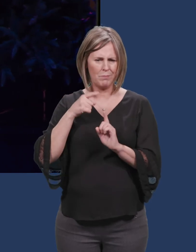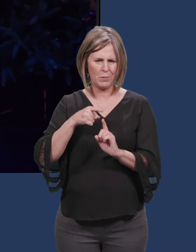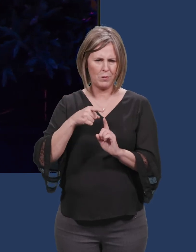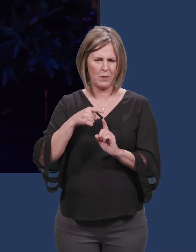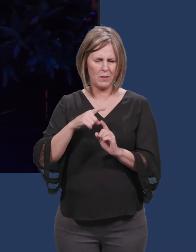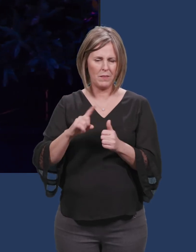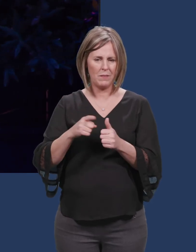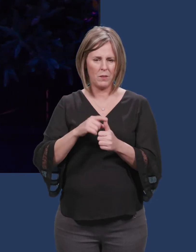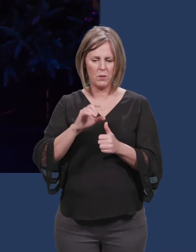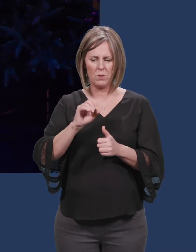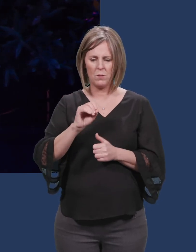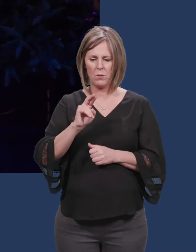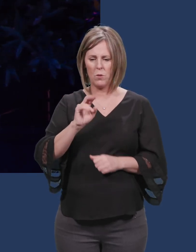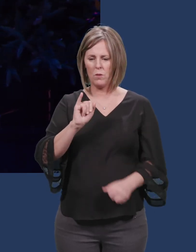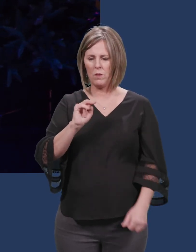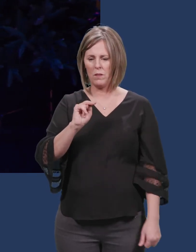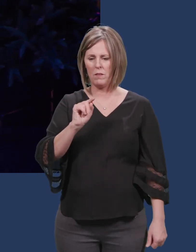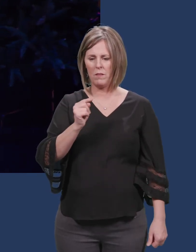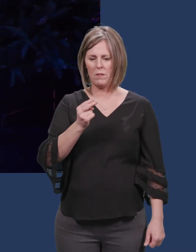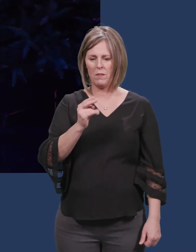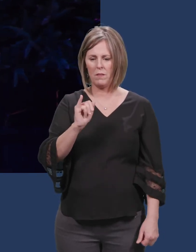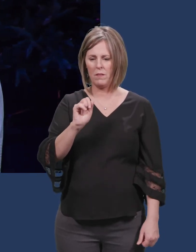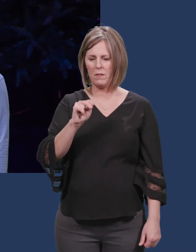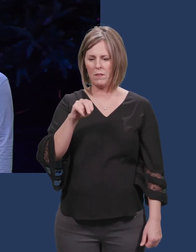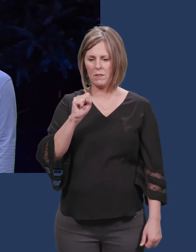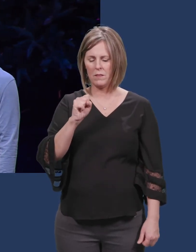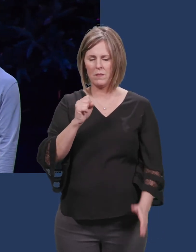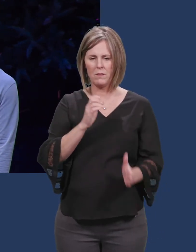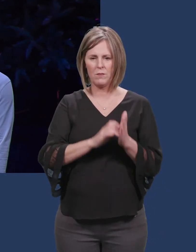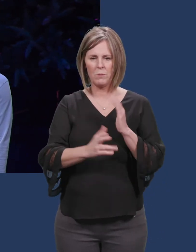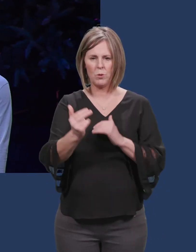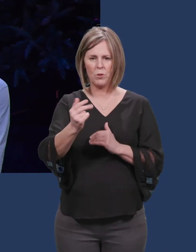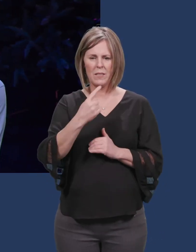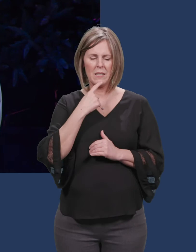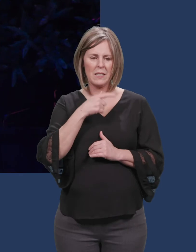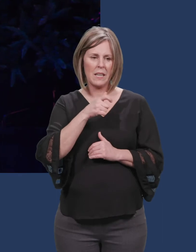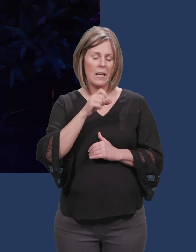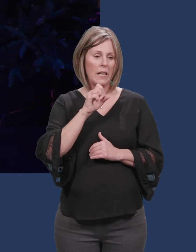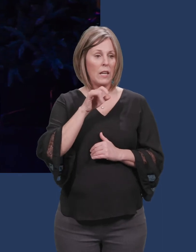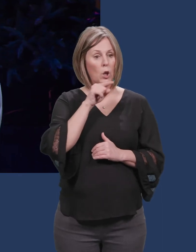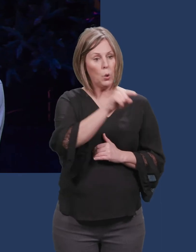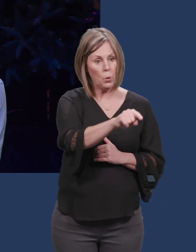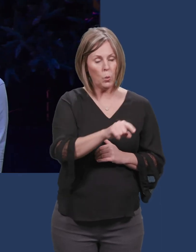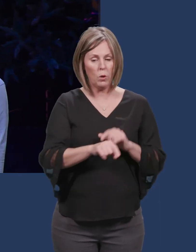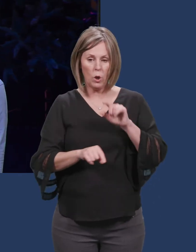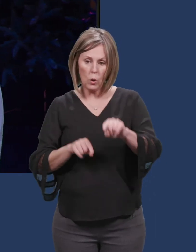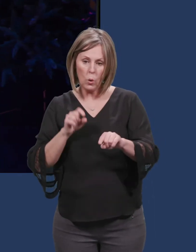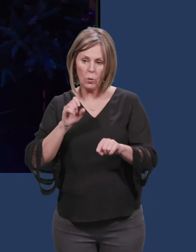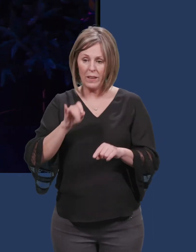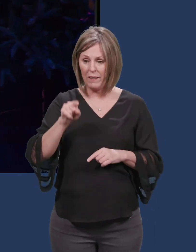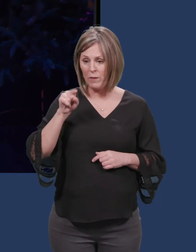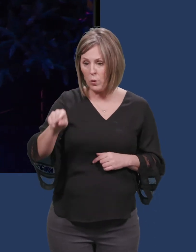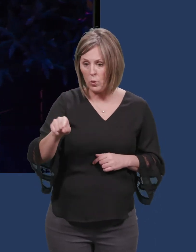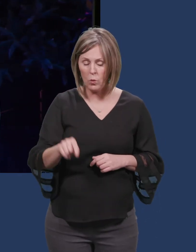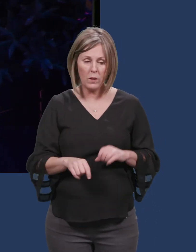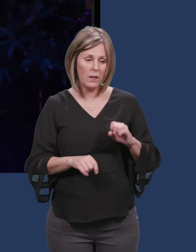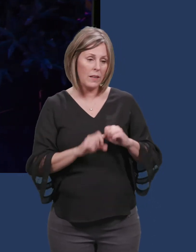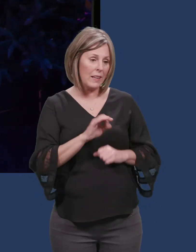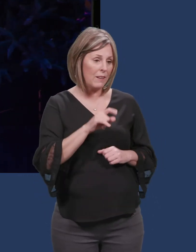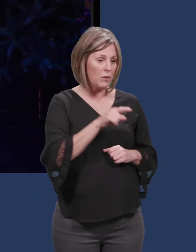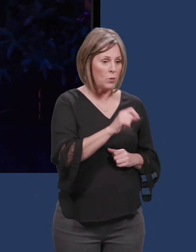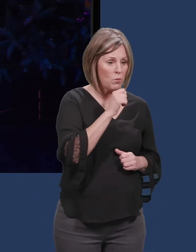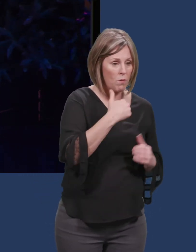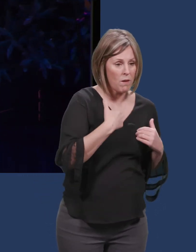Corinthians 13. He doesn't say you, like if you do this or if you do that and you don't have love, then